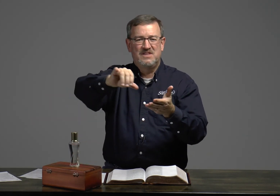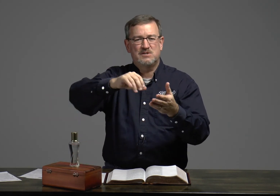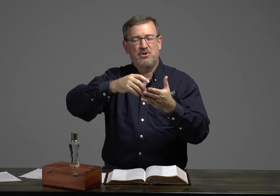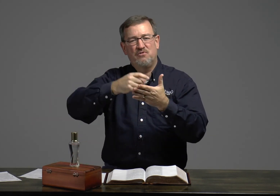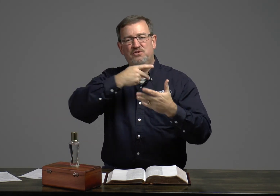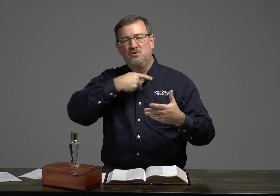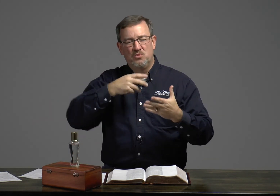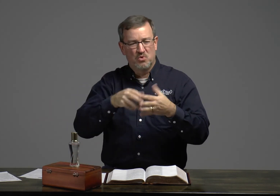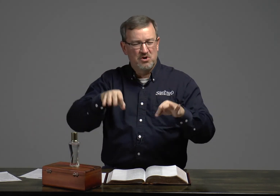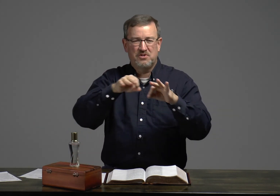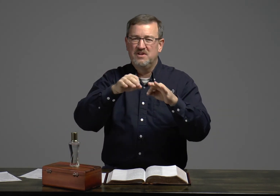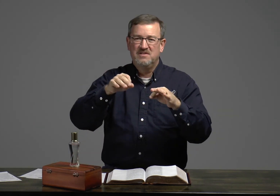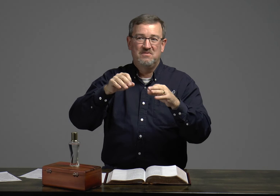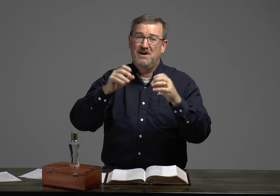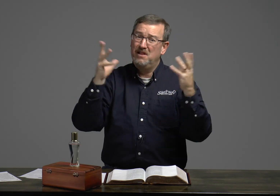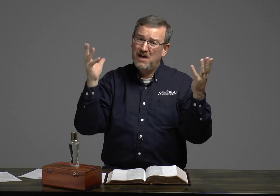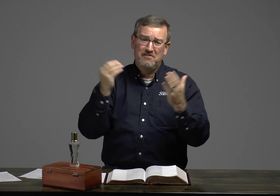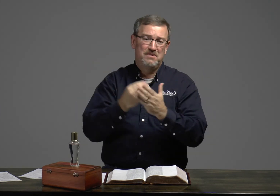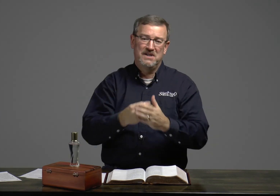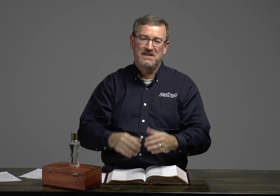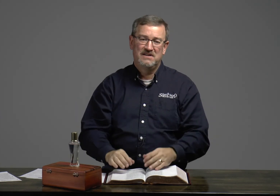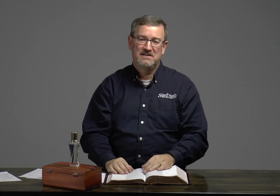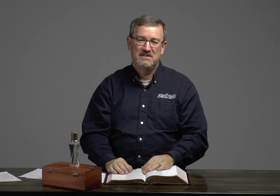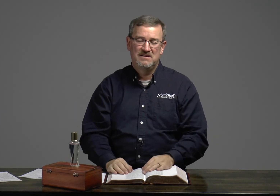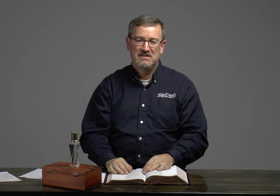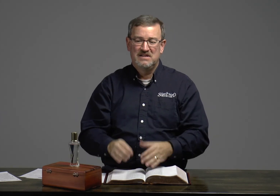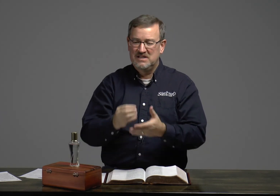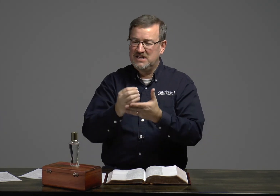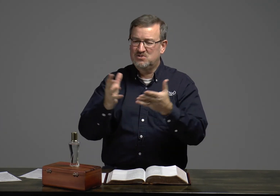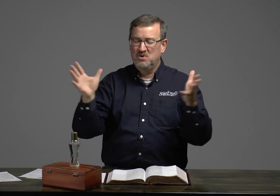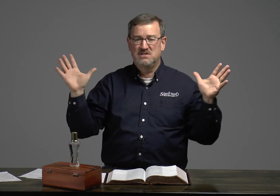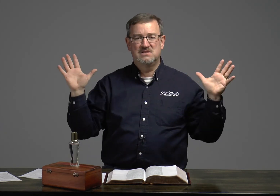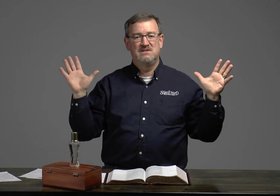this perfume worth a lot of money. And it's wasted.